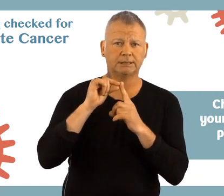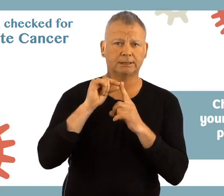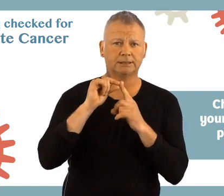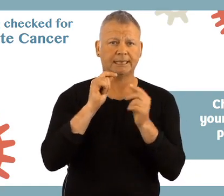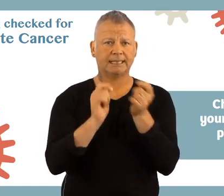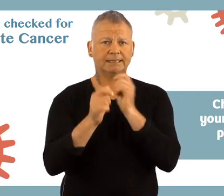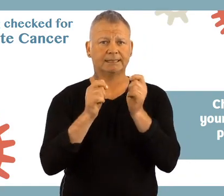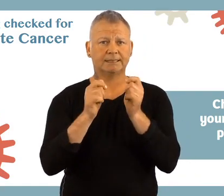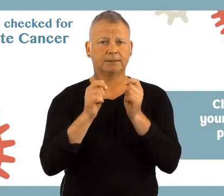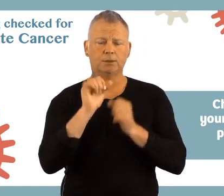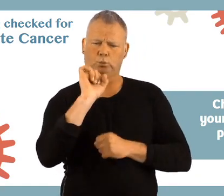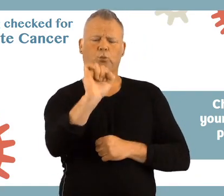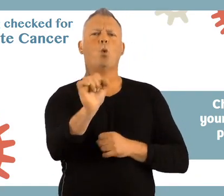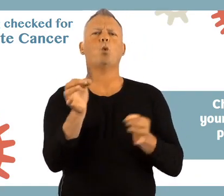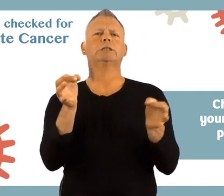Having a prostate check is your decision.